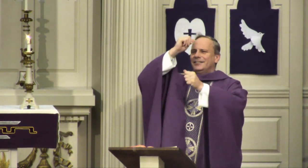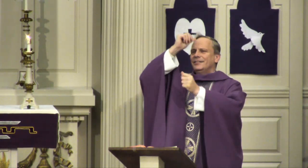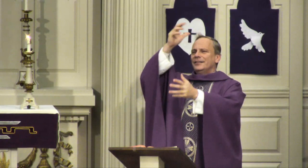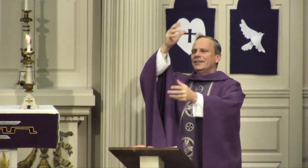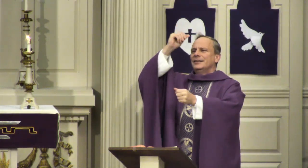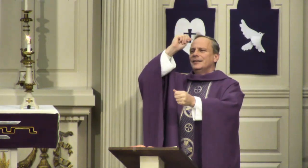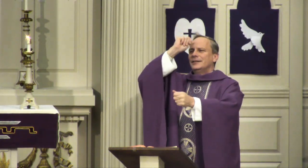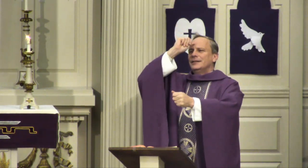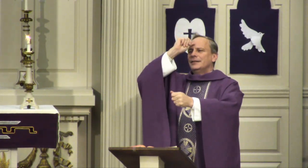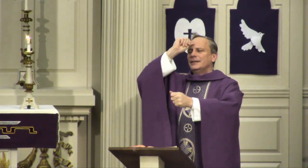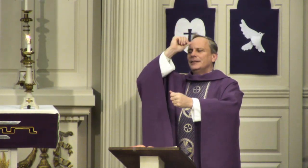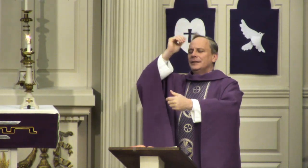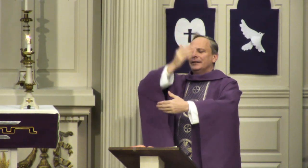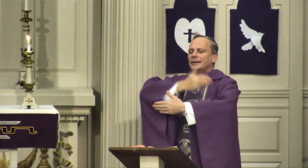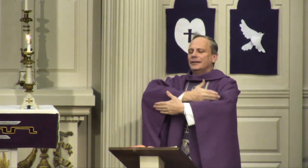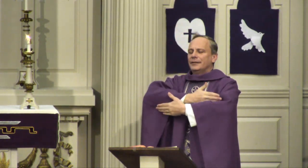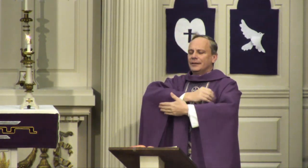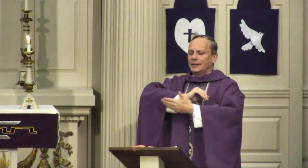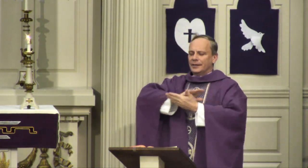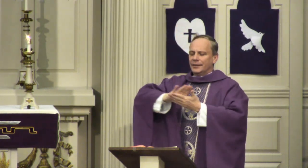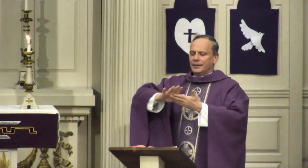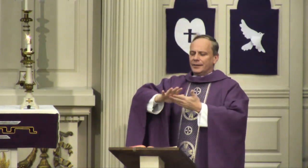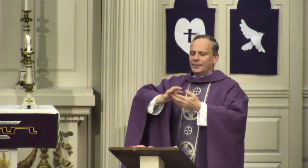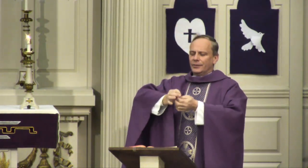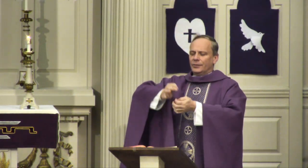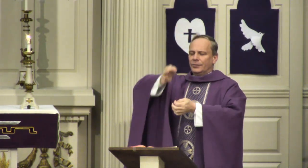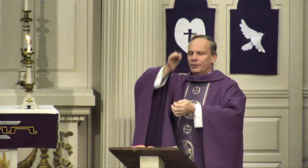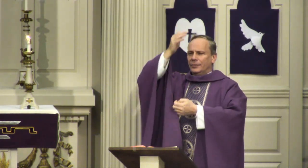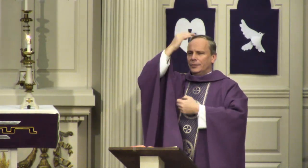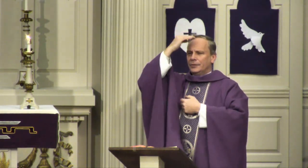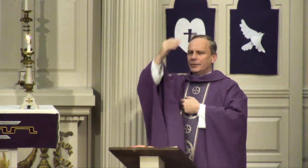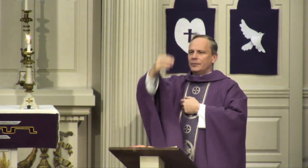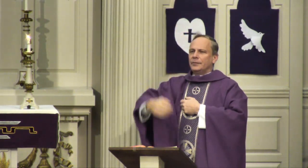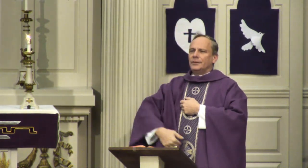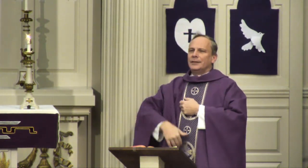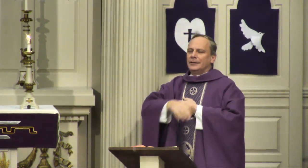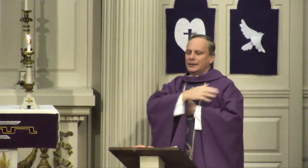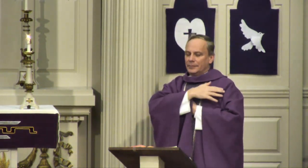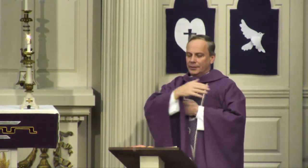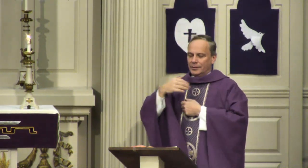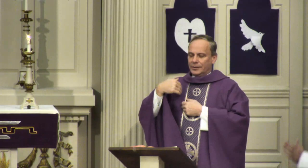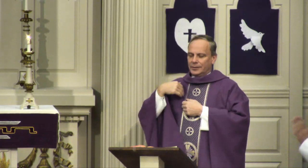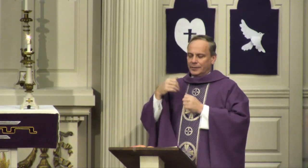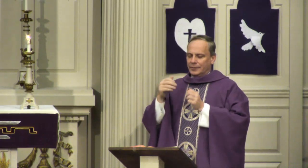In the name of the Father, and of the Son, and of the Holy Spirit. Amen.